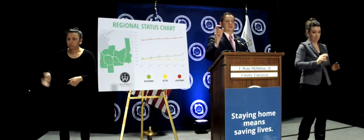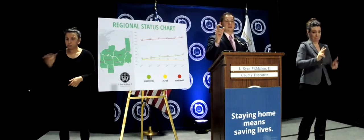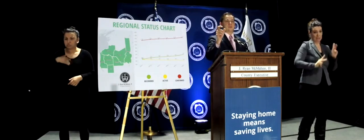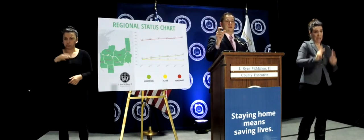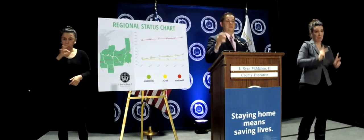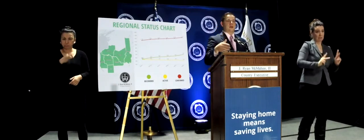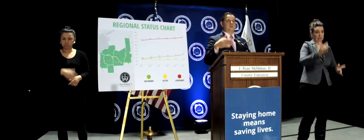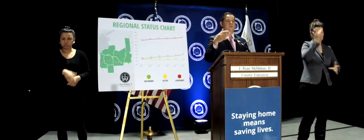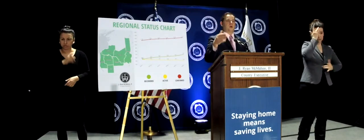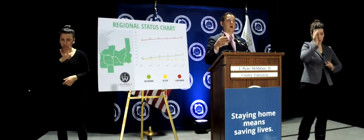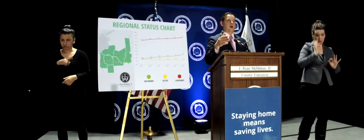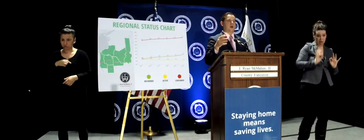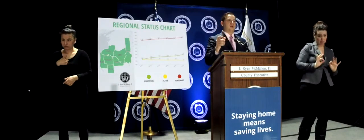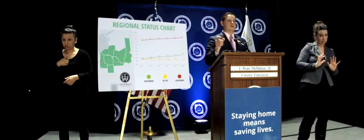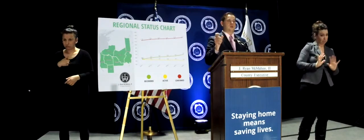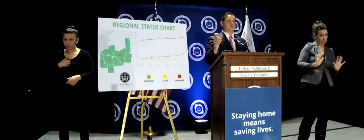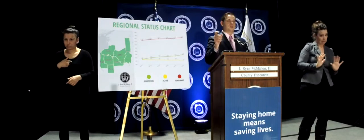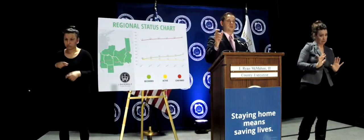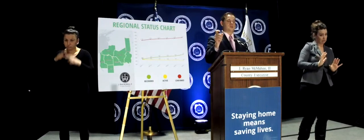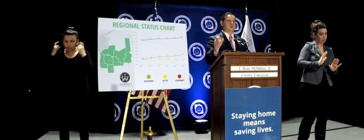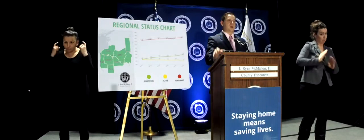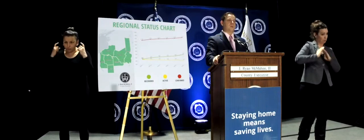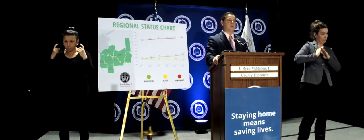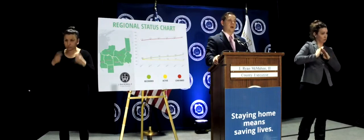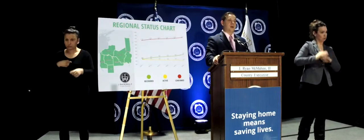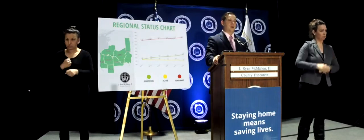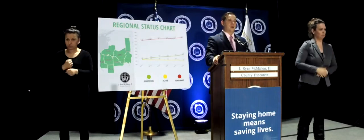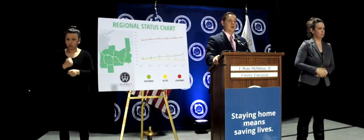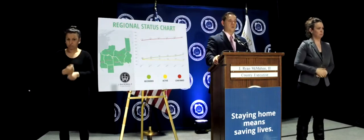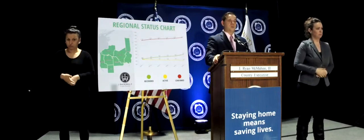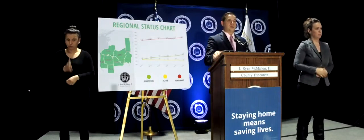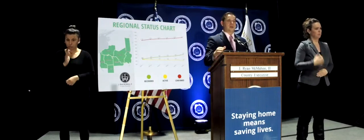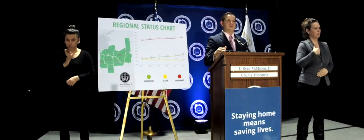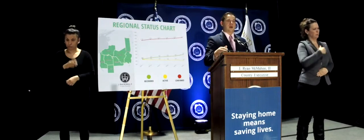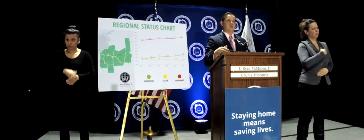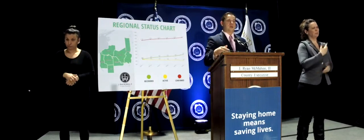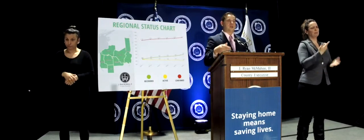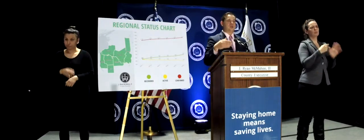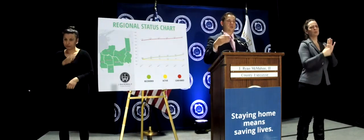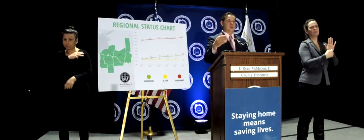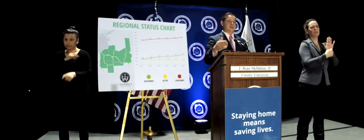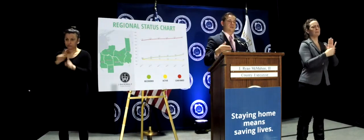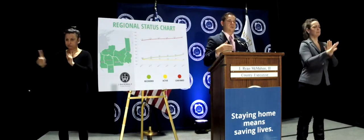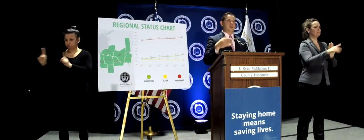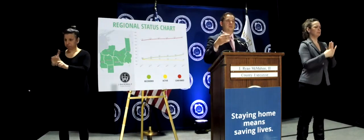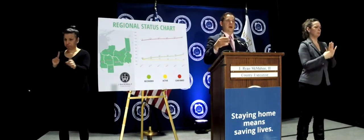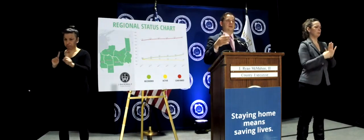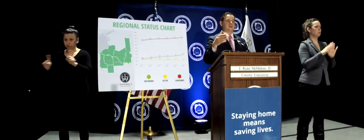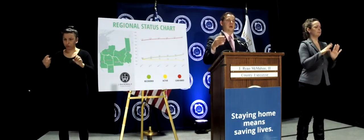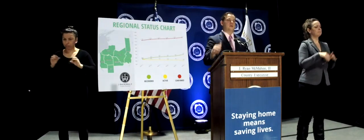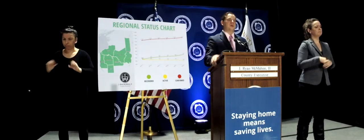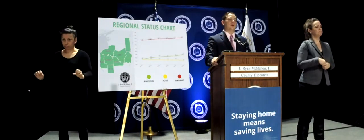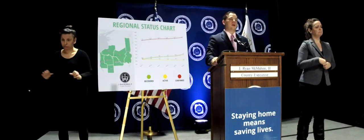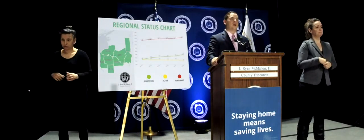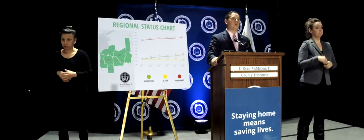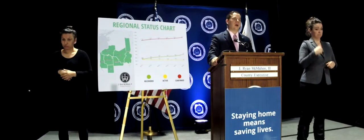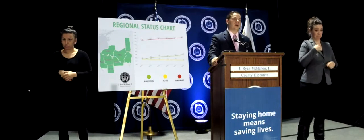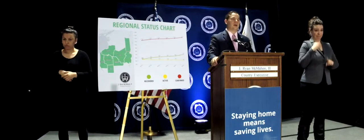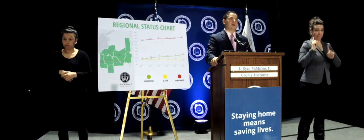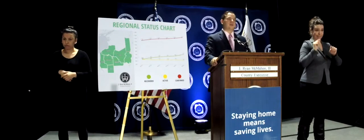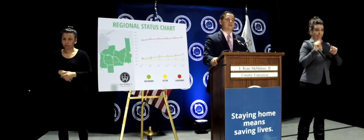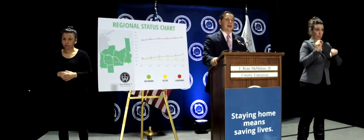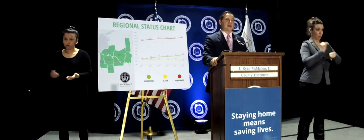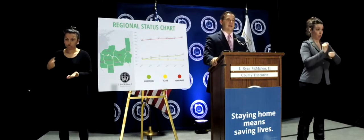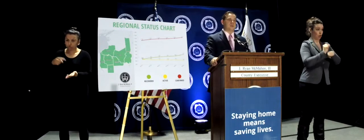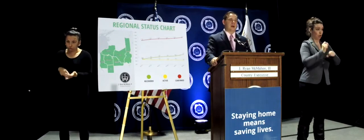can do the same thing, and many people are, in social distance in the proper way, we believe that we can do this and we can get back to life in a